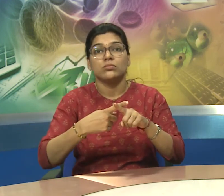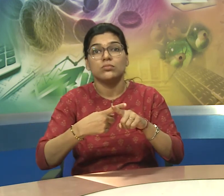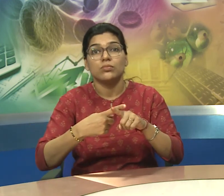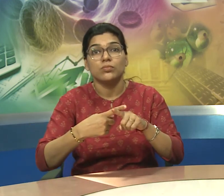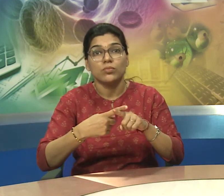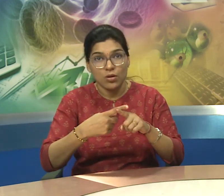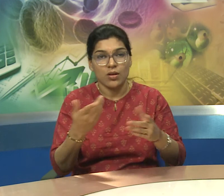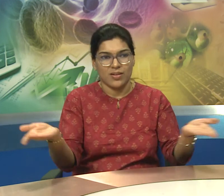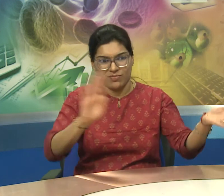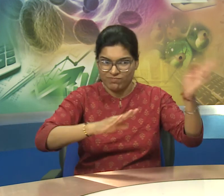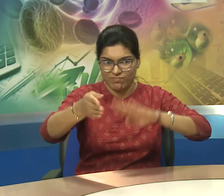also perform